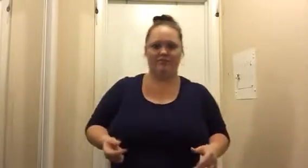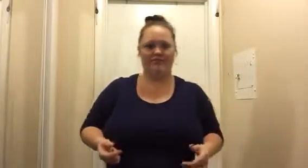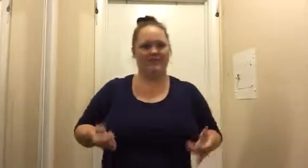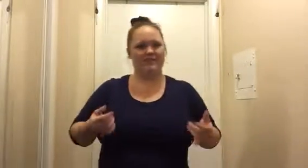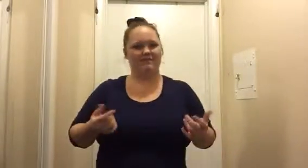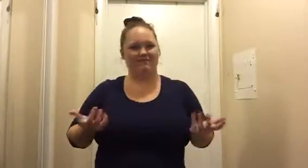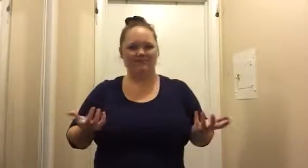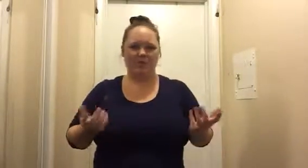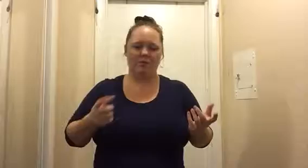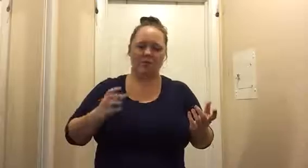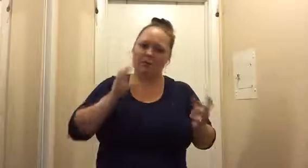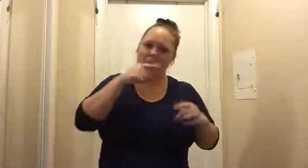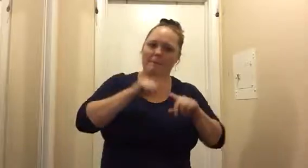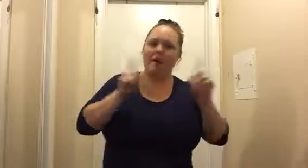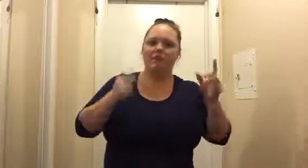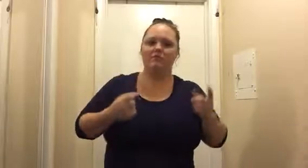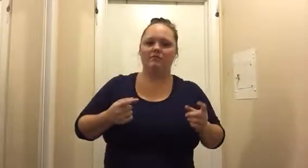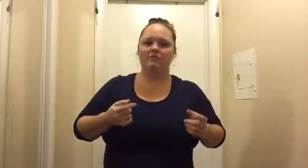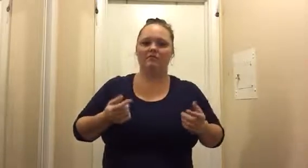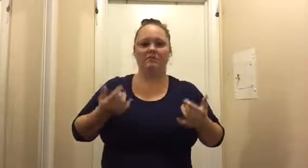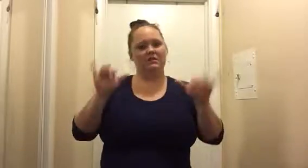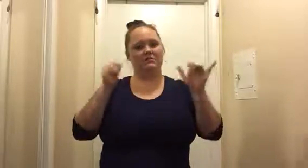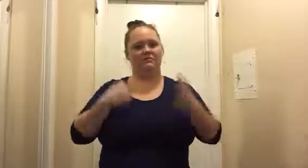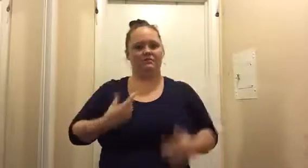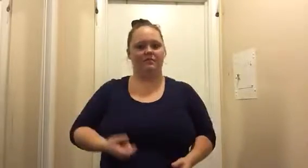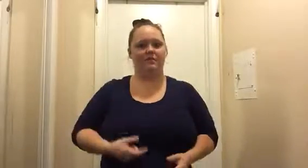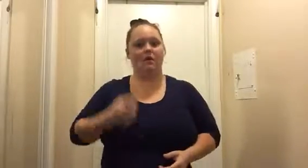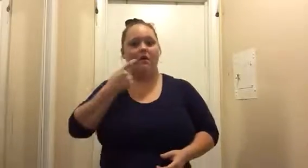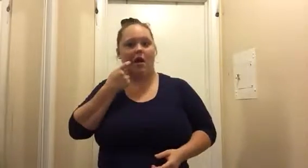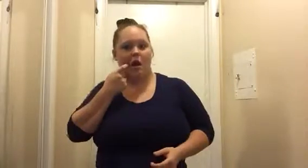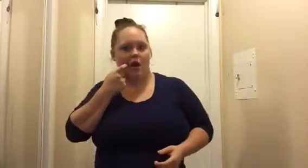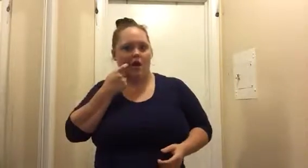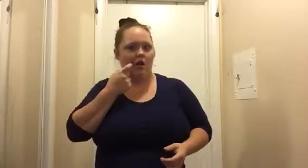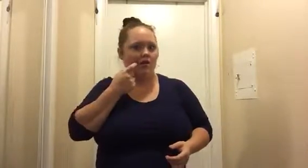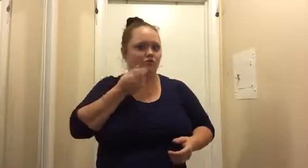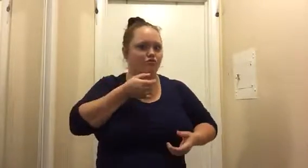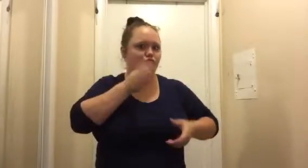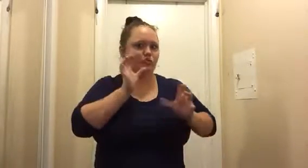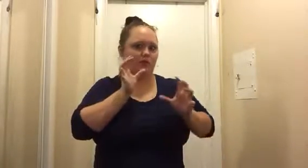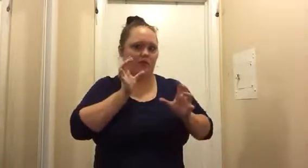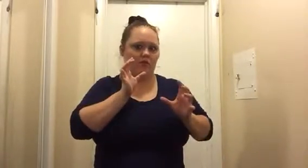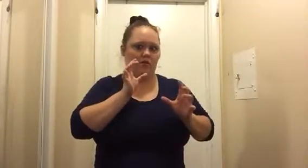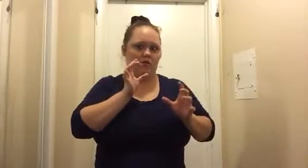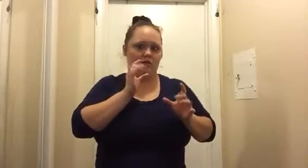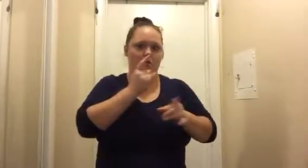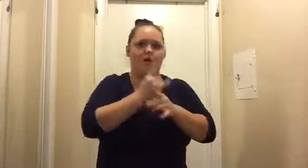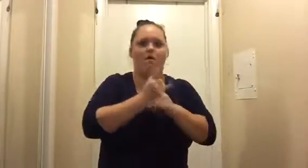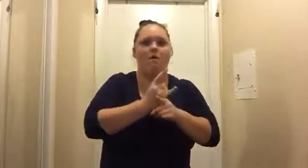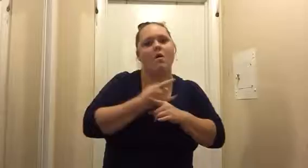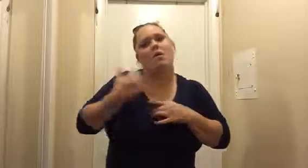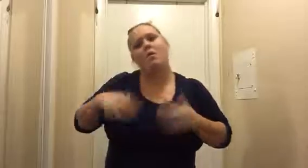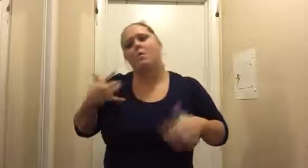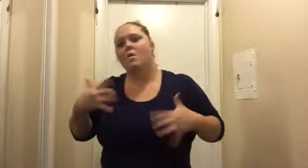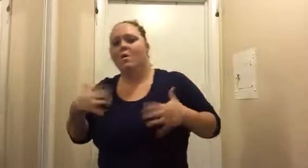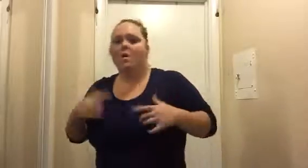when an addict drinks, they get a huge reward from alcohol, and that's what makes them want more and more and